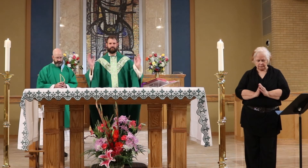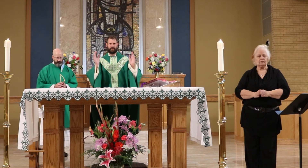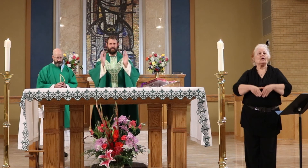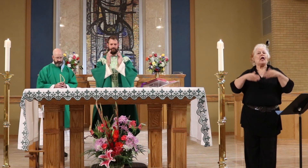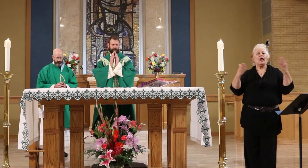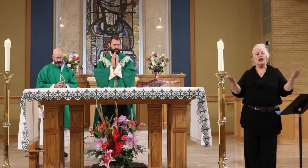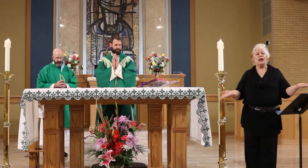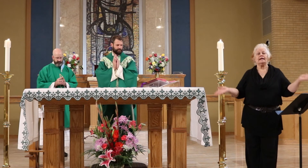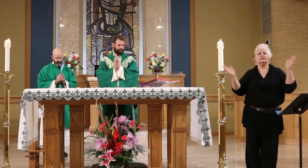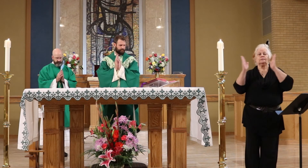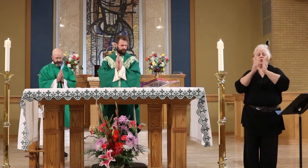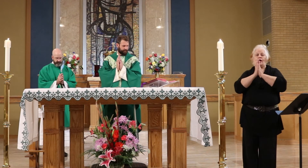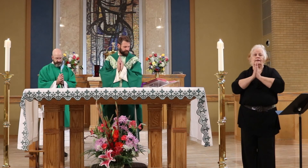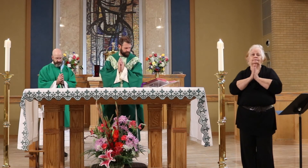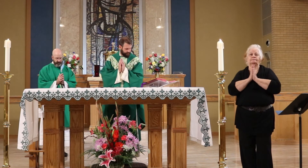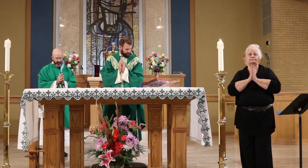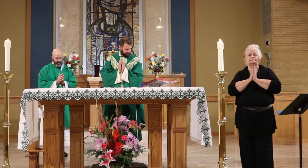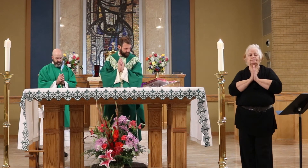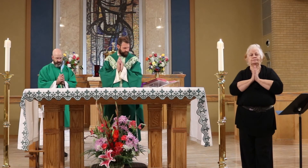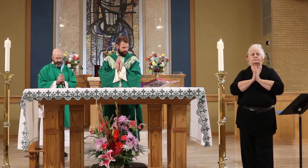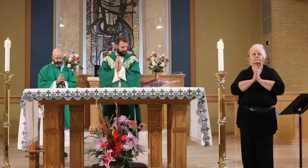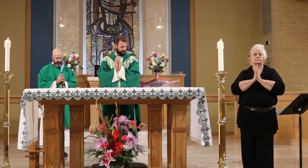Let us pray.